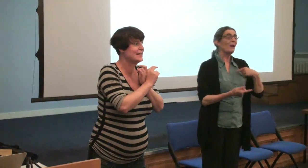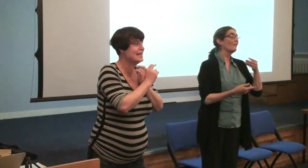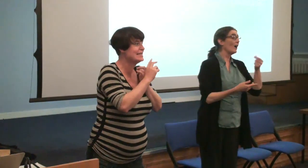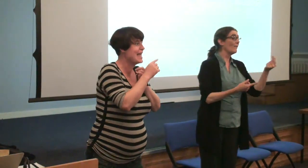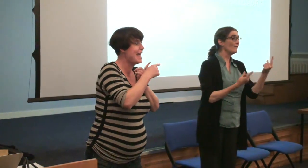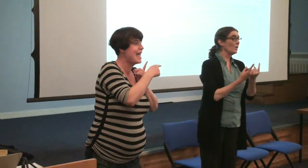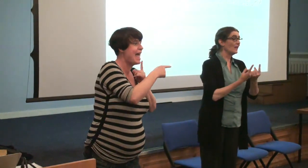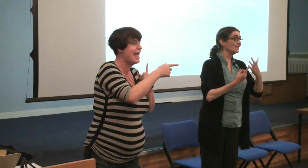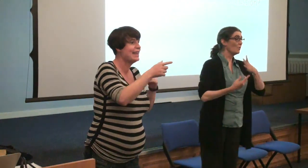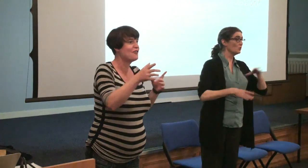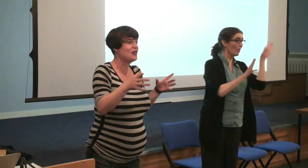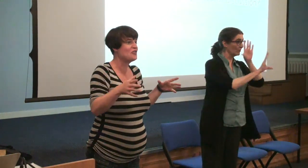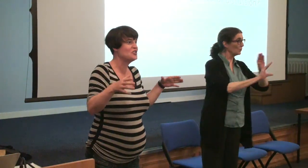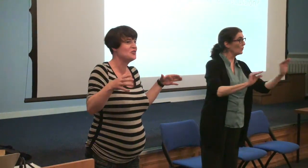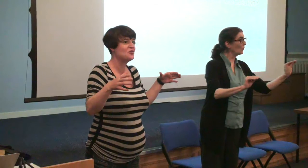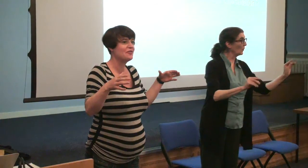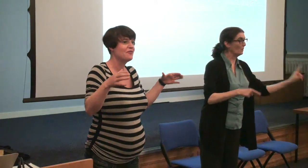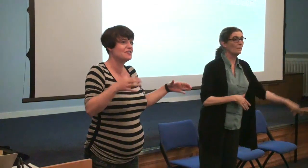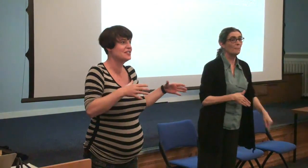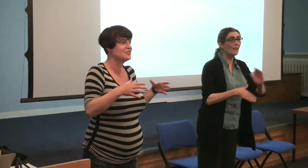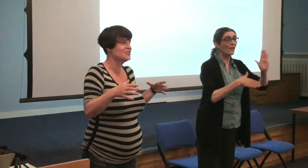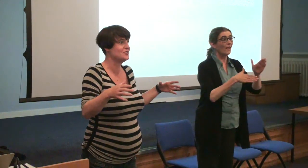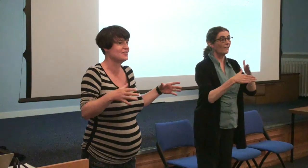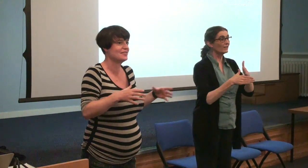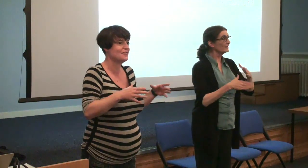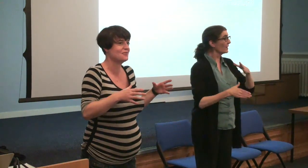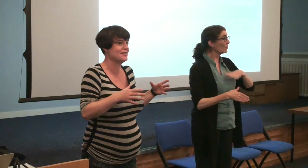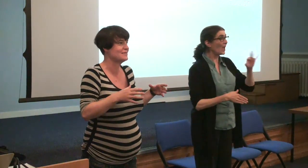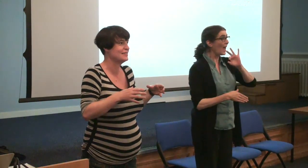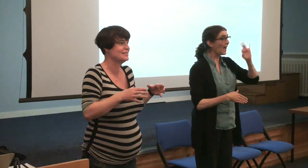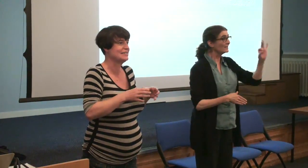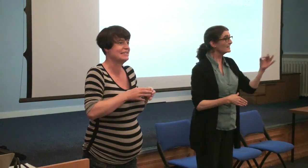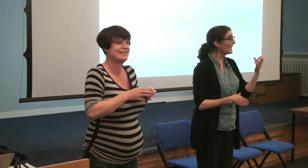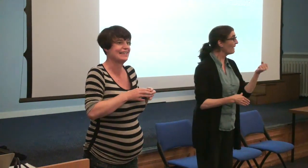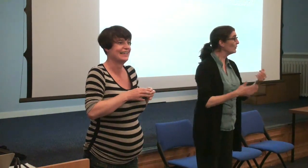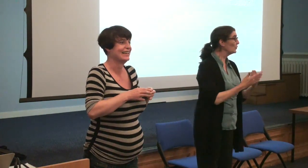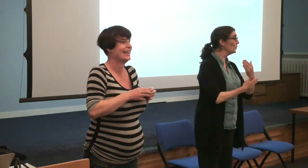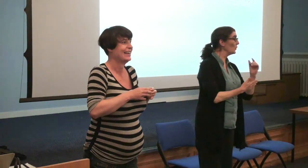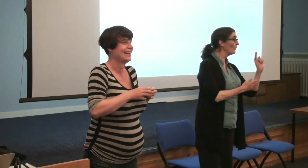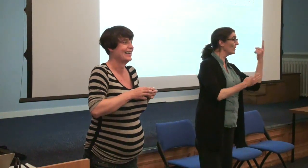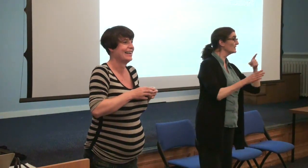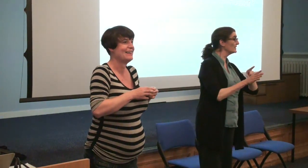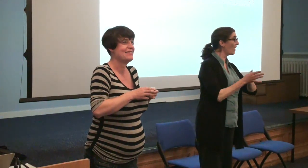Is there any of our new first-year students in the audience, by any chance?